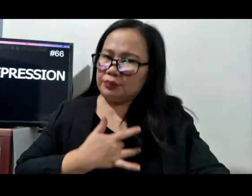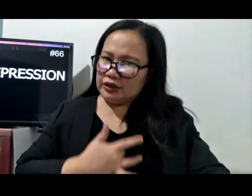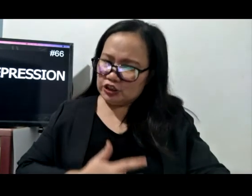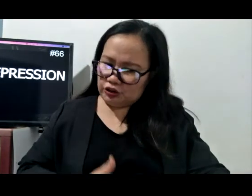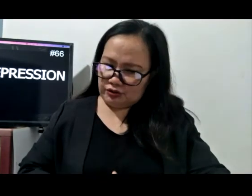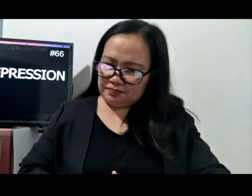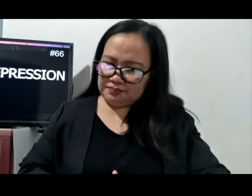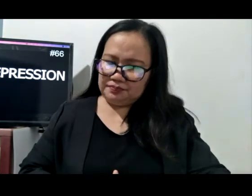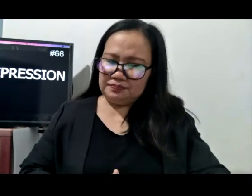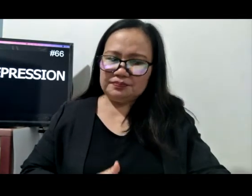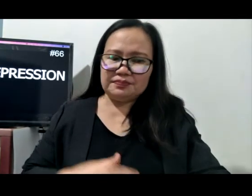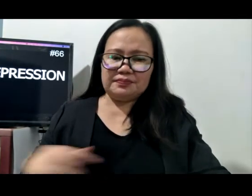depression.